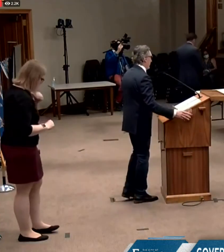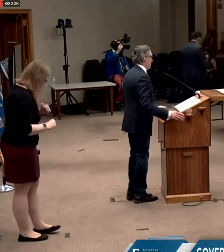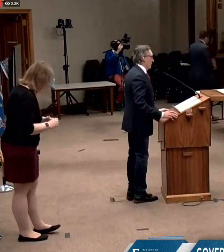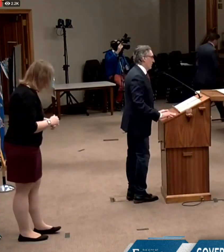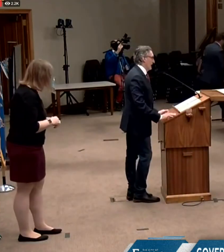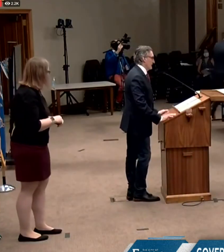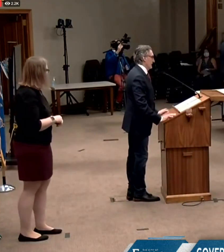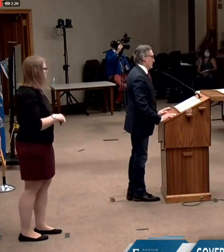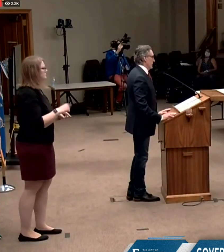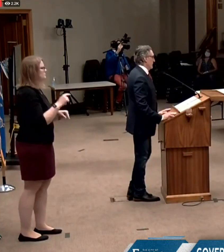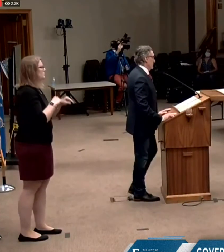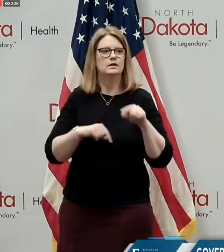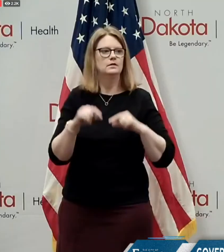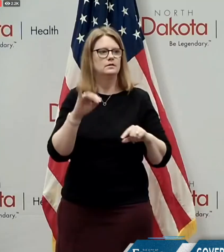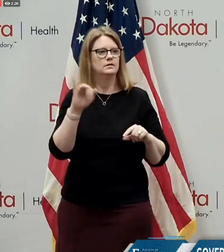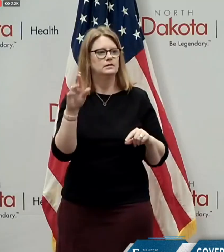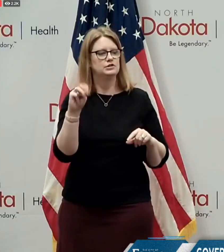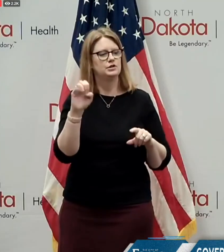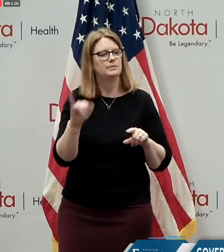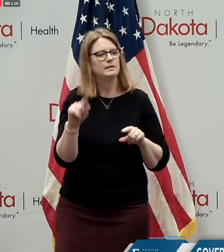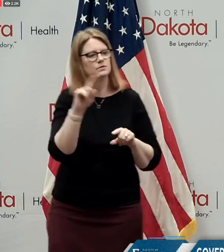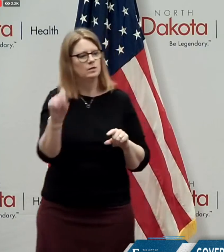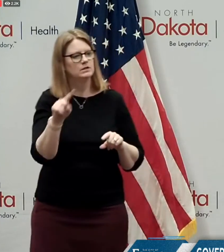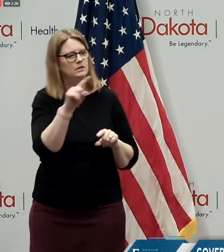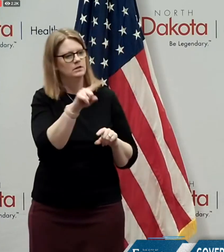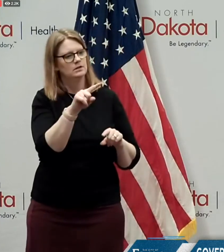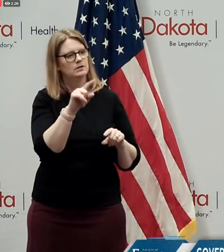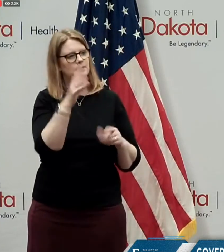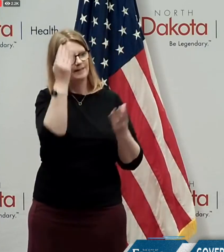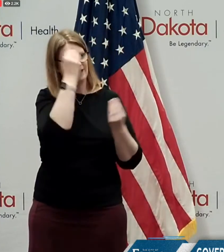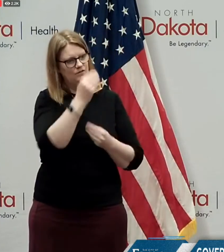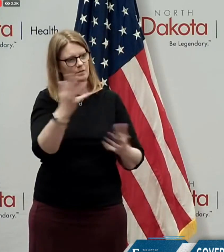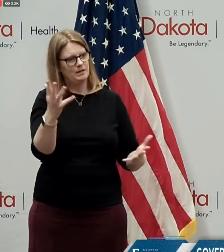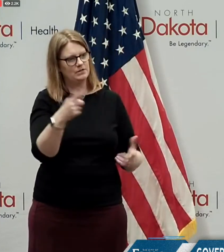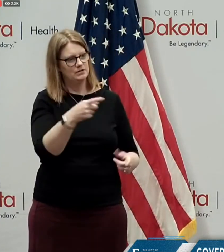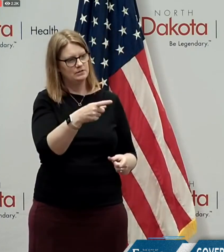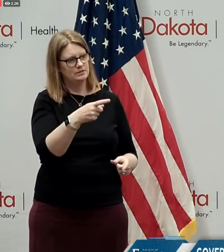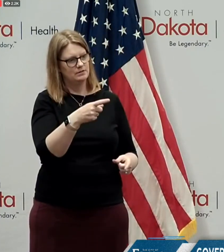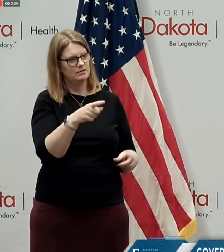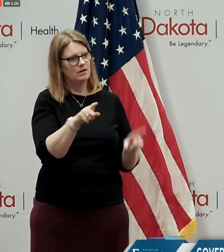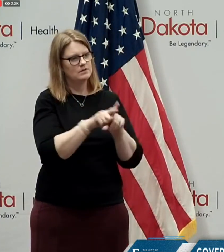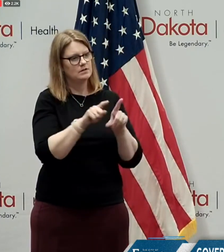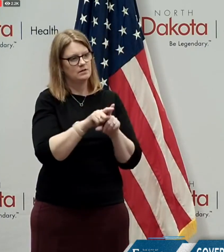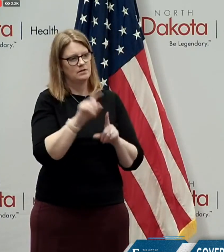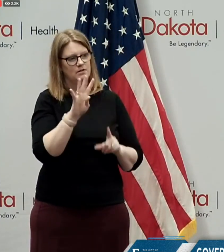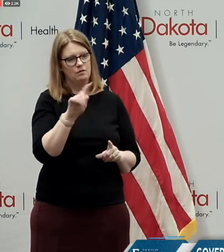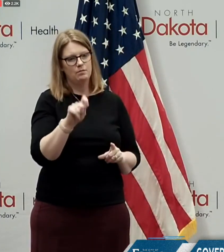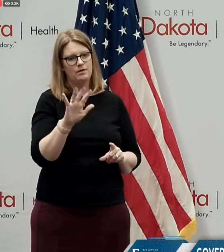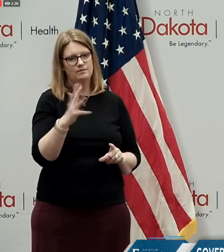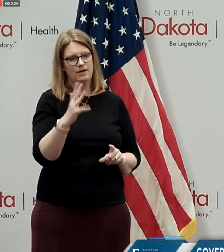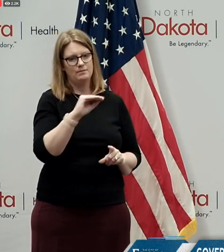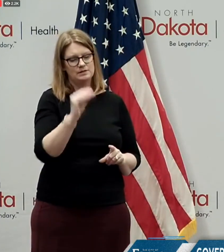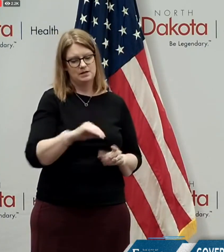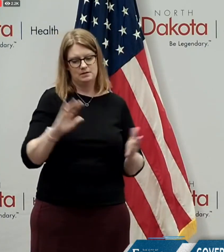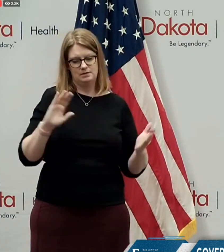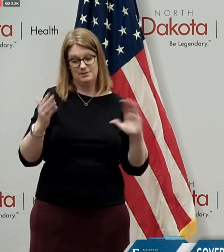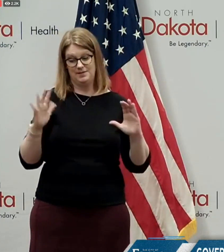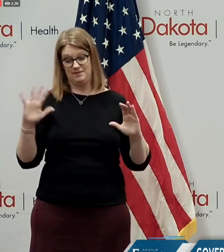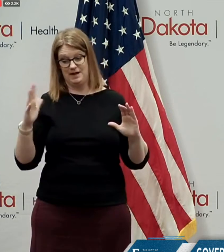I'm going to go back to Jeremy's question on the data, because I have seen that as well, the 4.5% versus